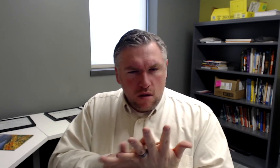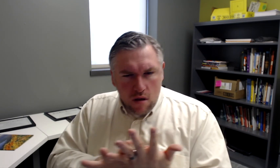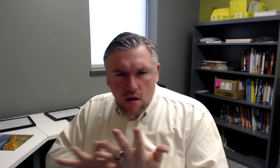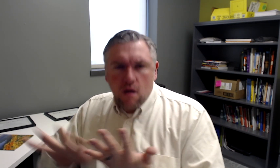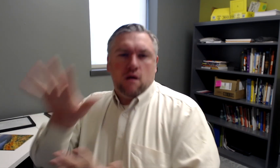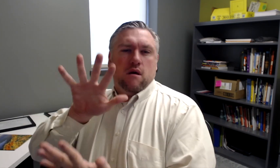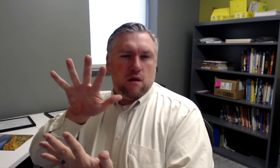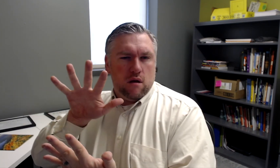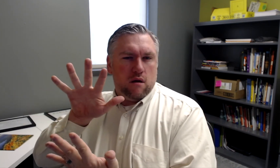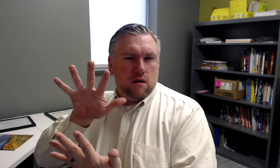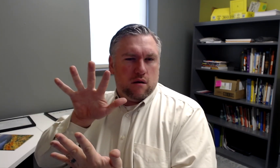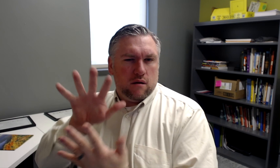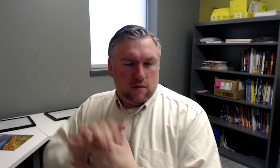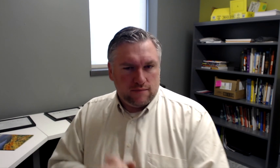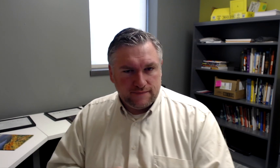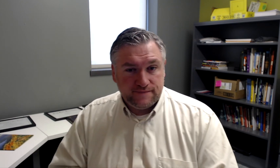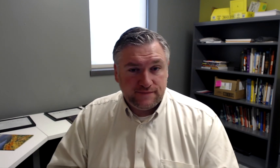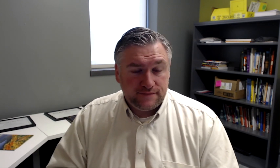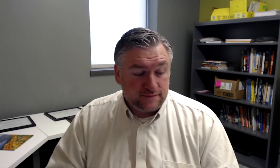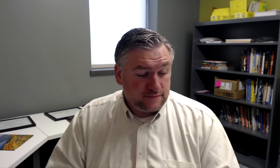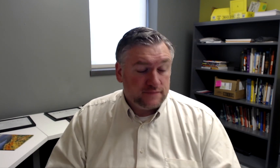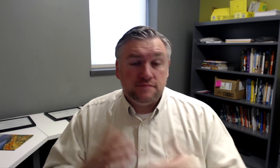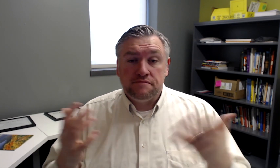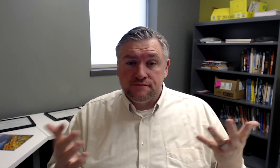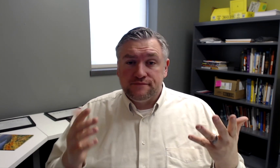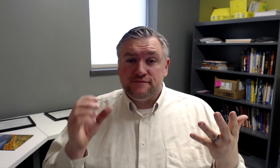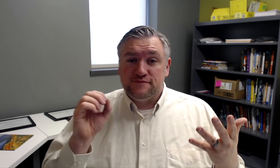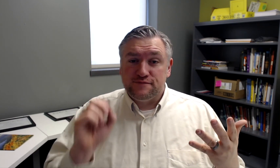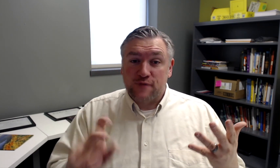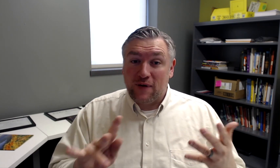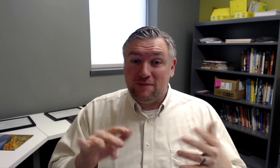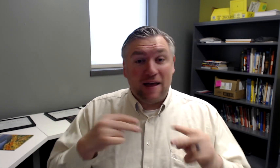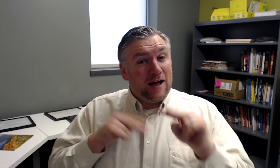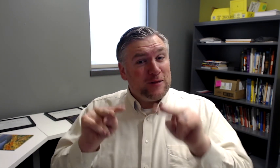help students begin visual and then move to those abstract concepts.